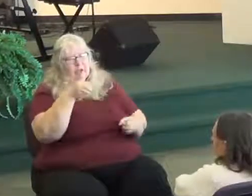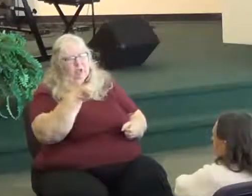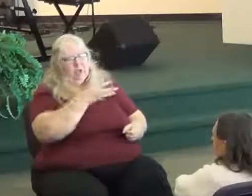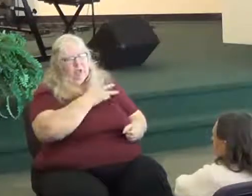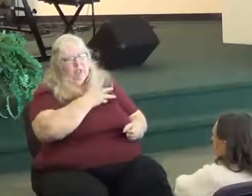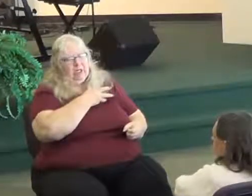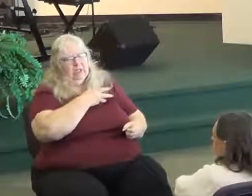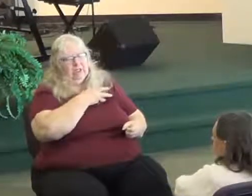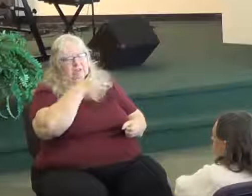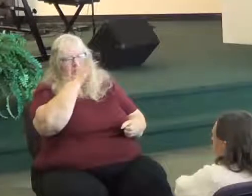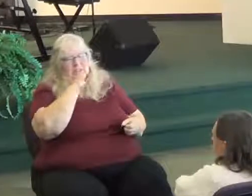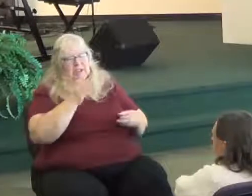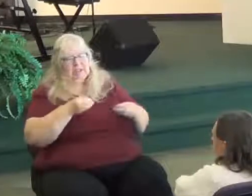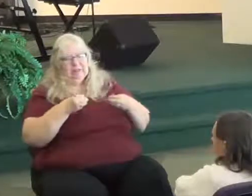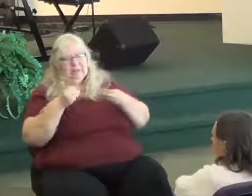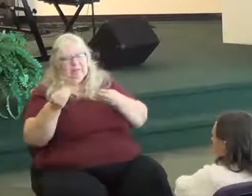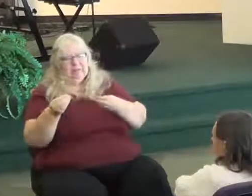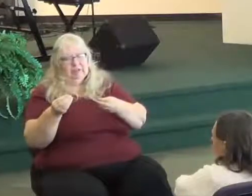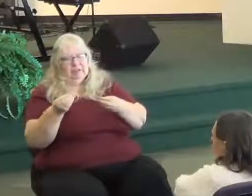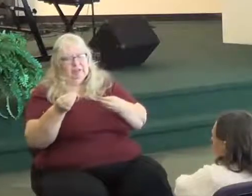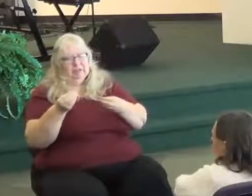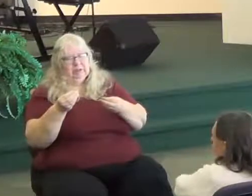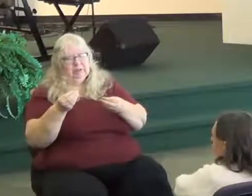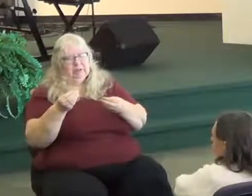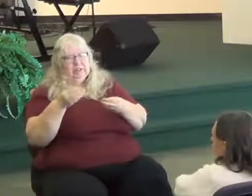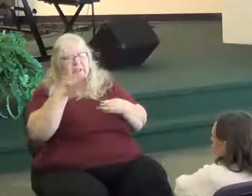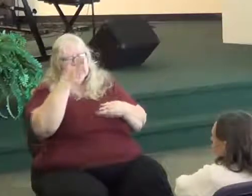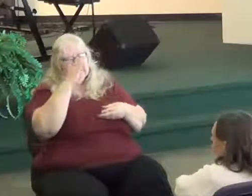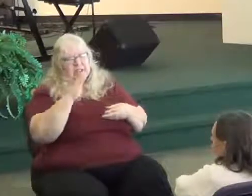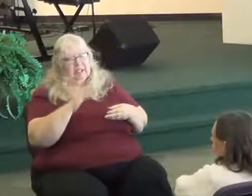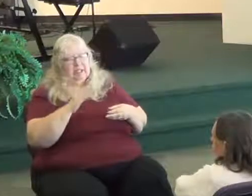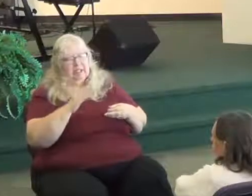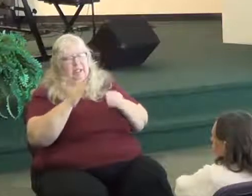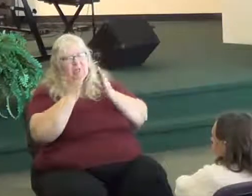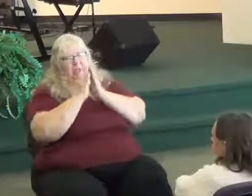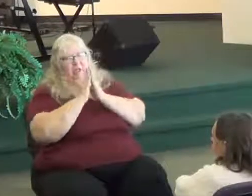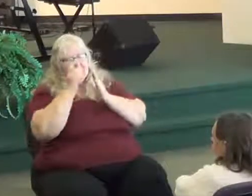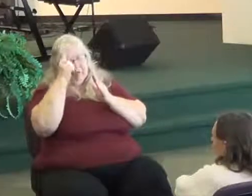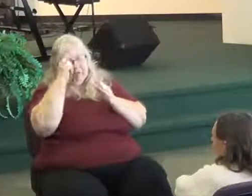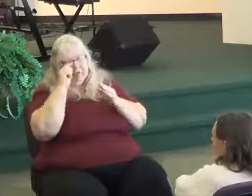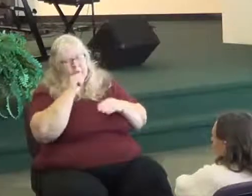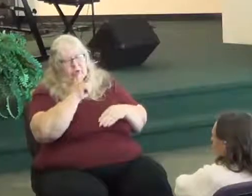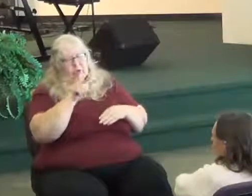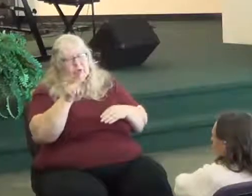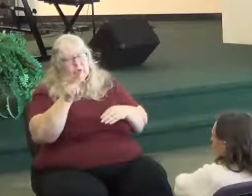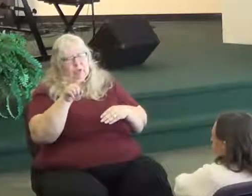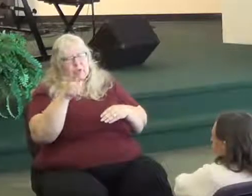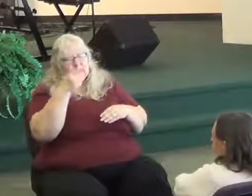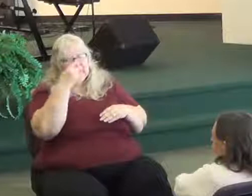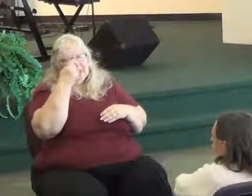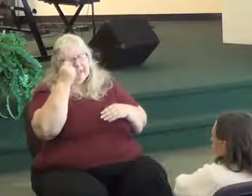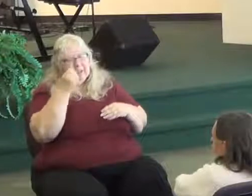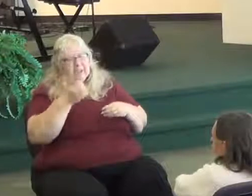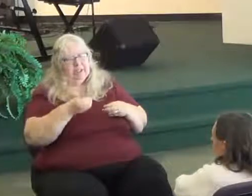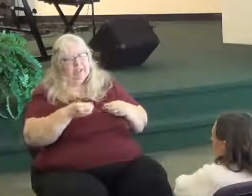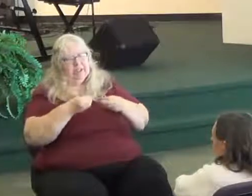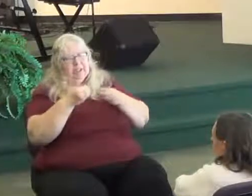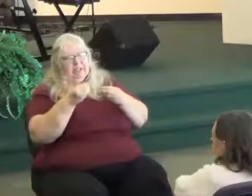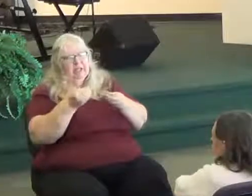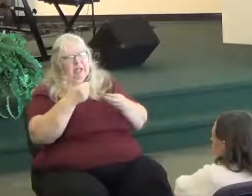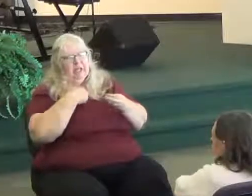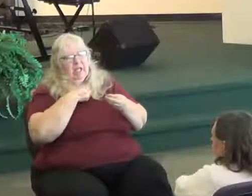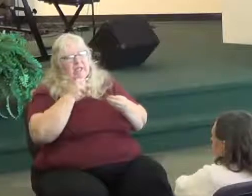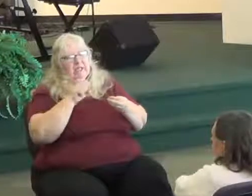you. See, people even pray for you in return for giving. I don't know about you, but I need all the prayer I can